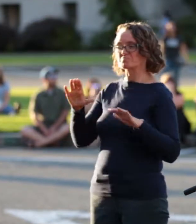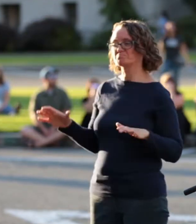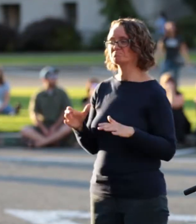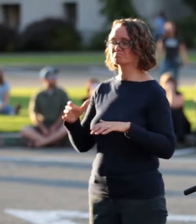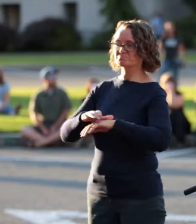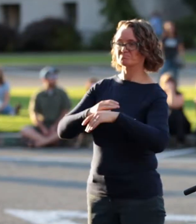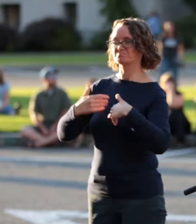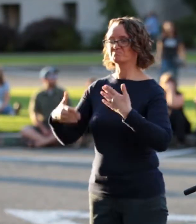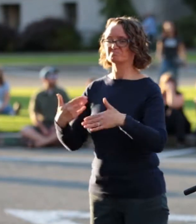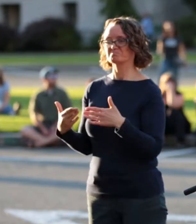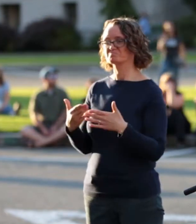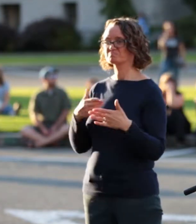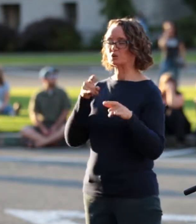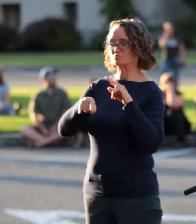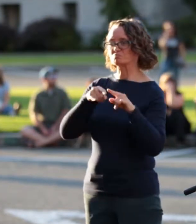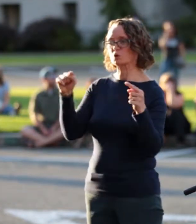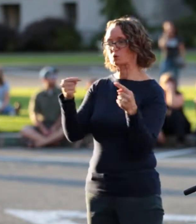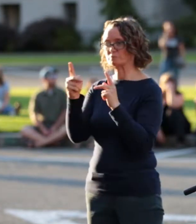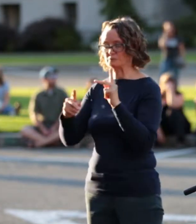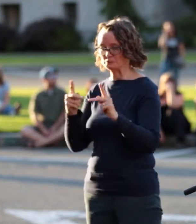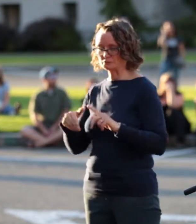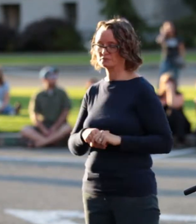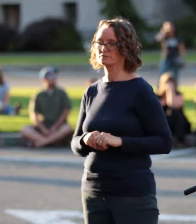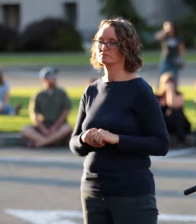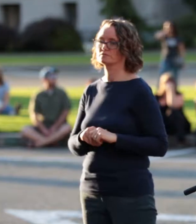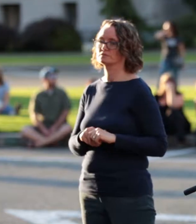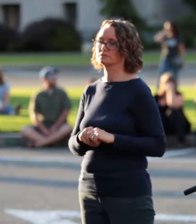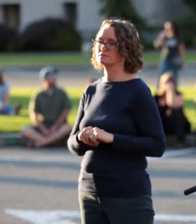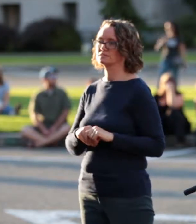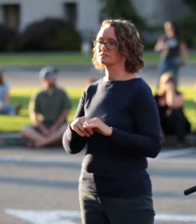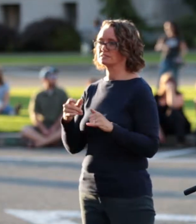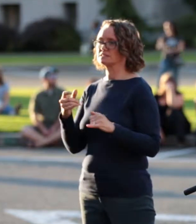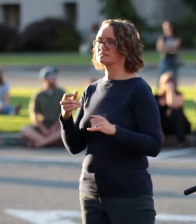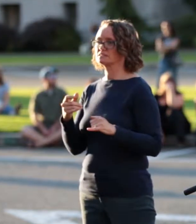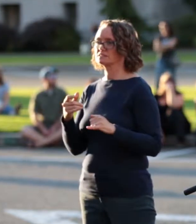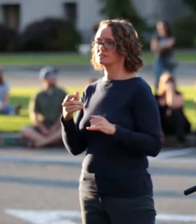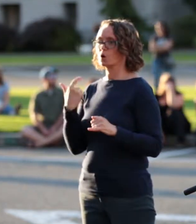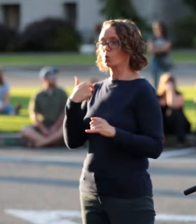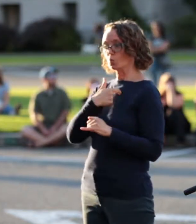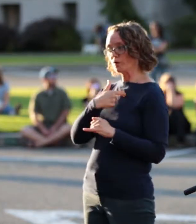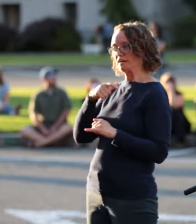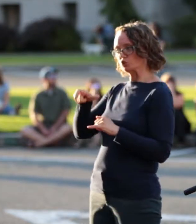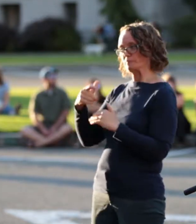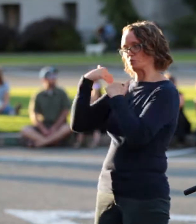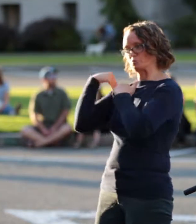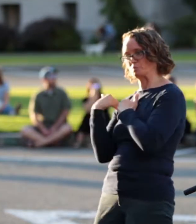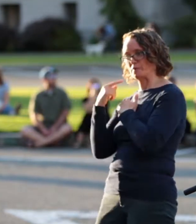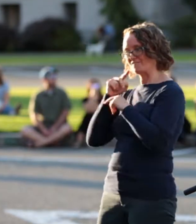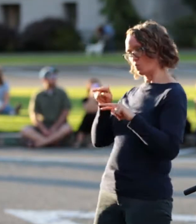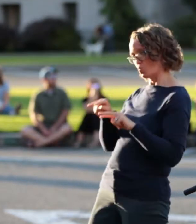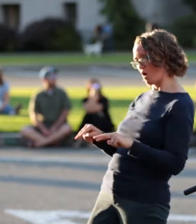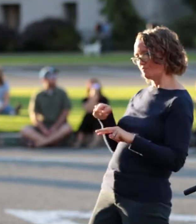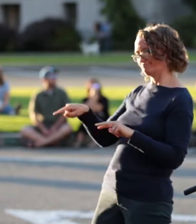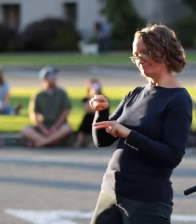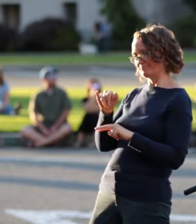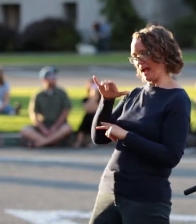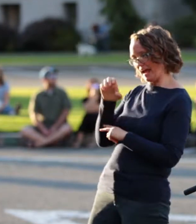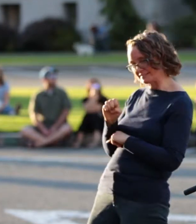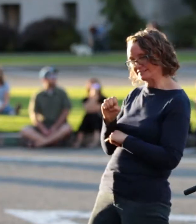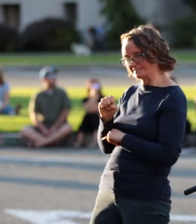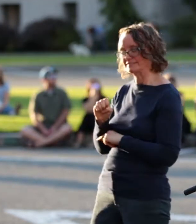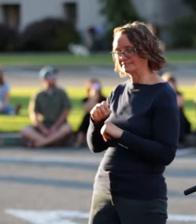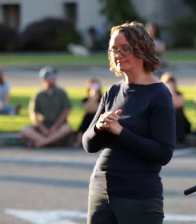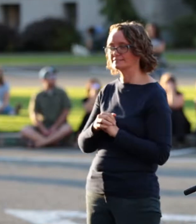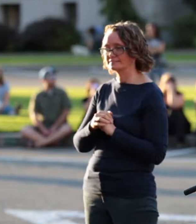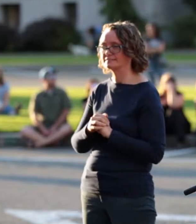and communities. And finally, Congress must pass a fair and family-friendly immigration reform package,